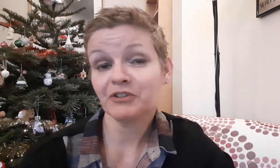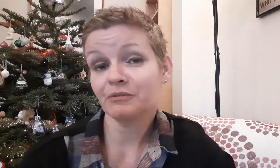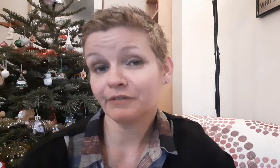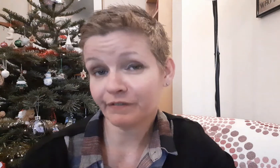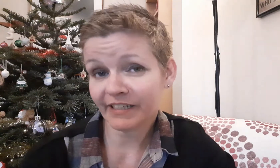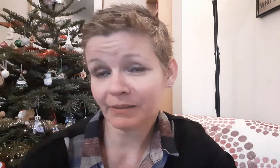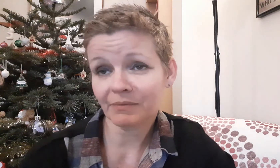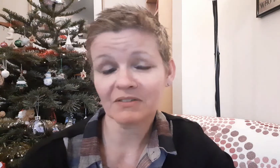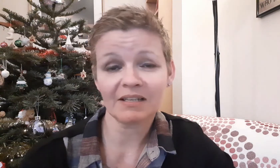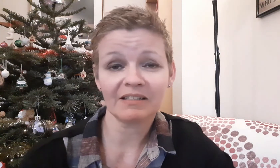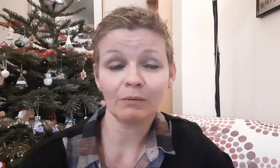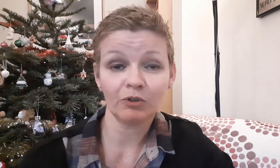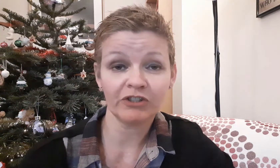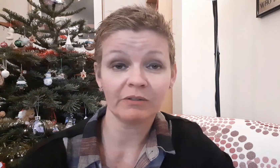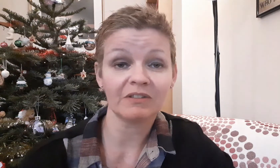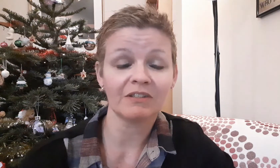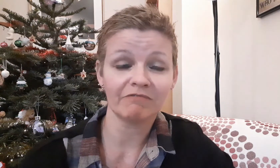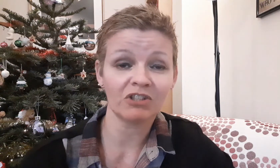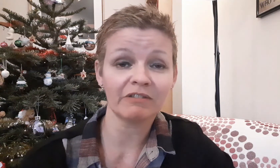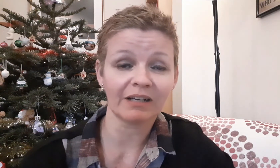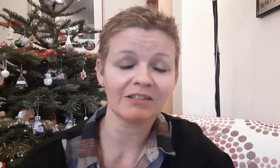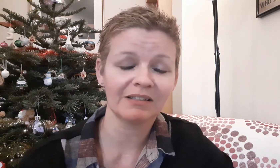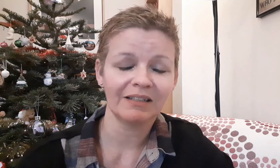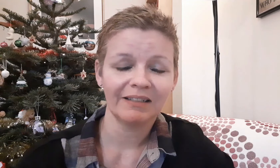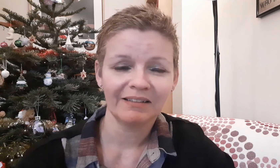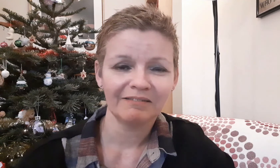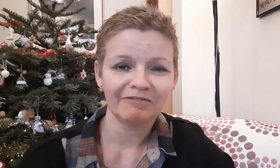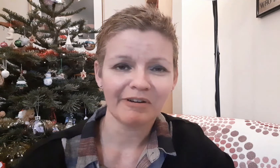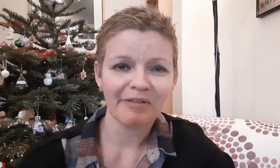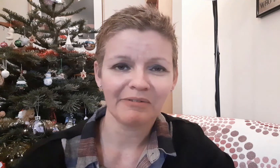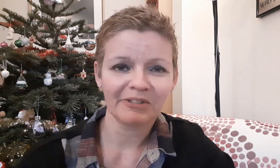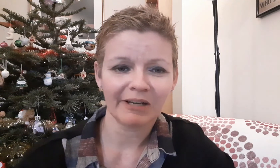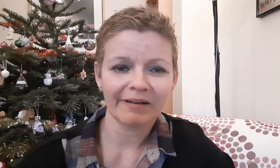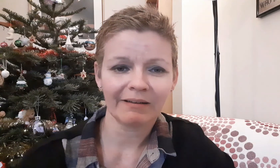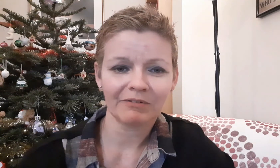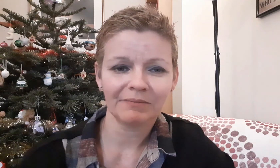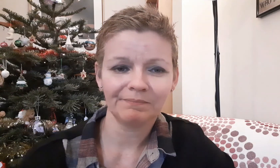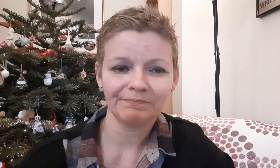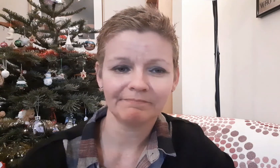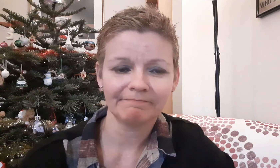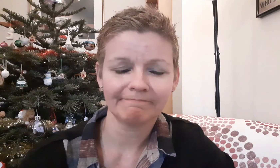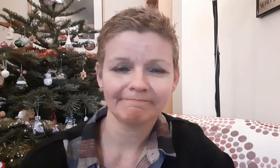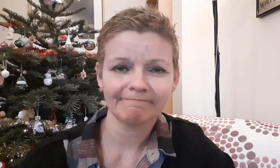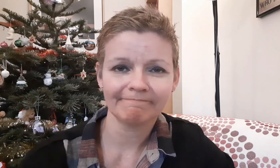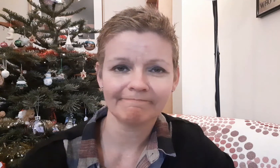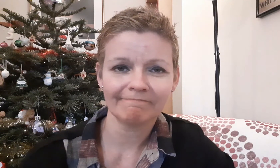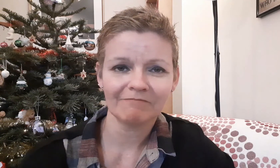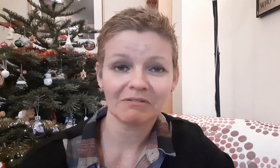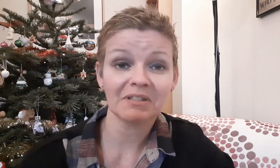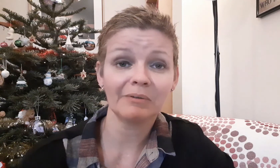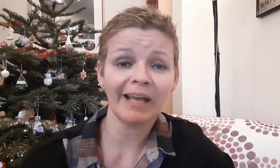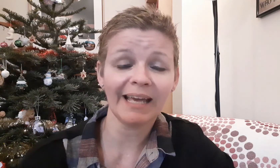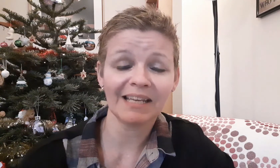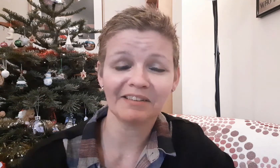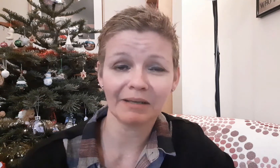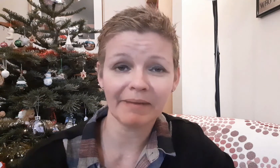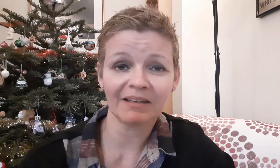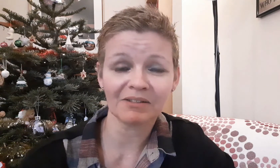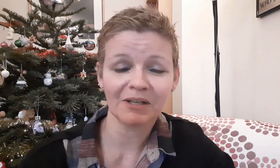to a freedom that says I will choose to restrict rather than to go out. So it's okay to lament